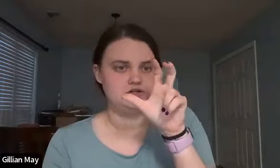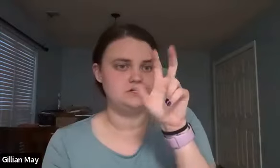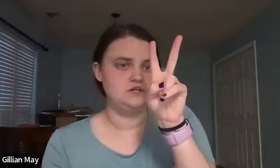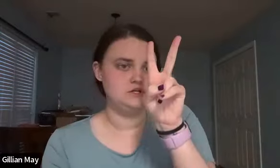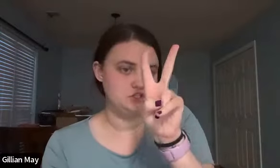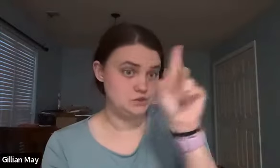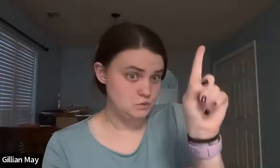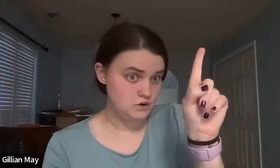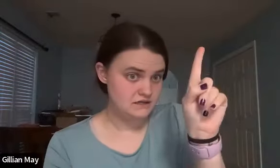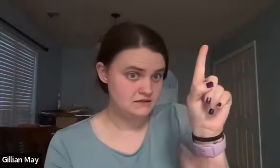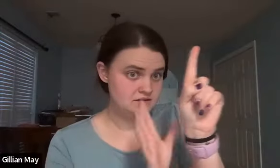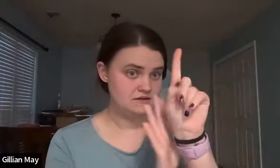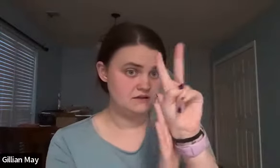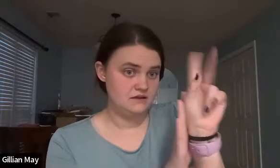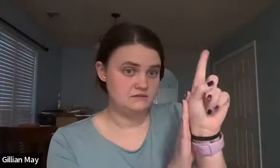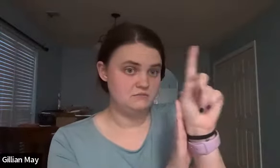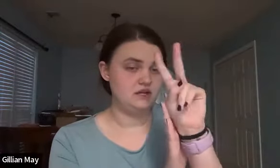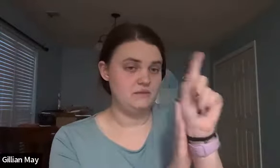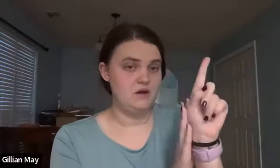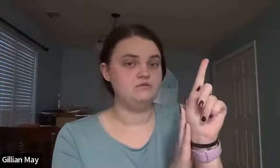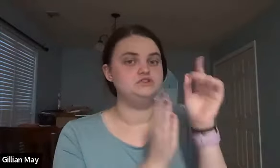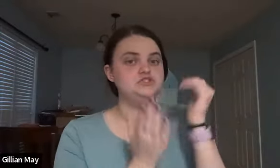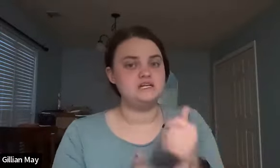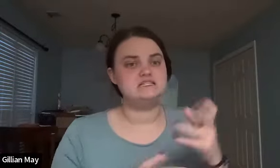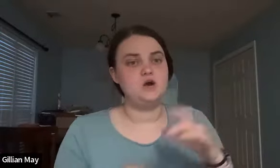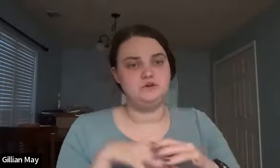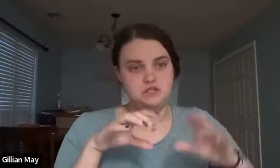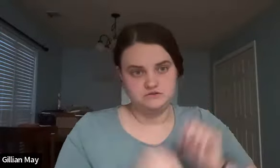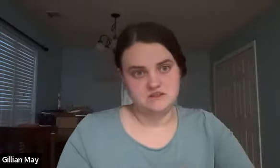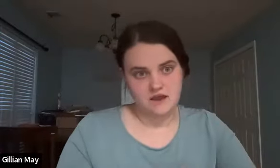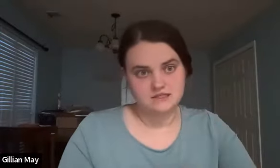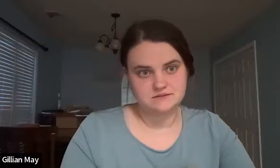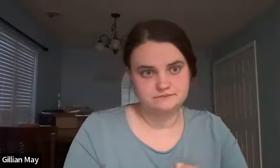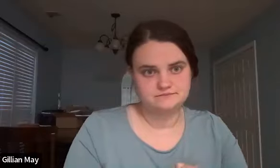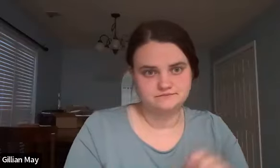4,321, putting them out just to help you get used to that.